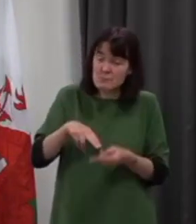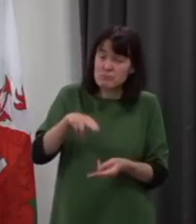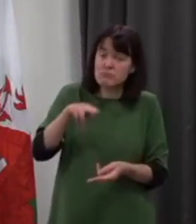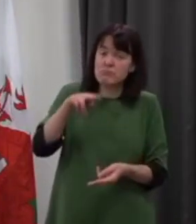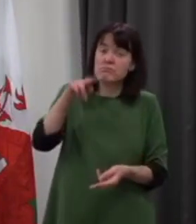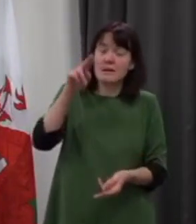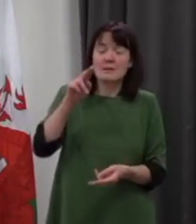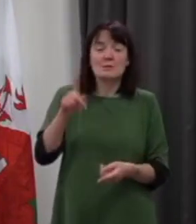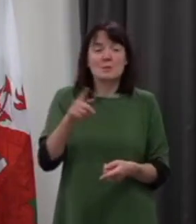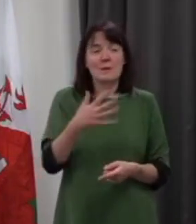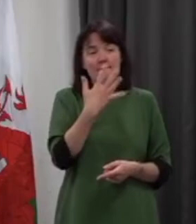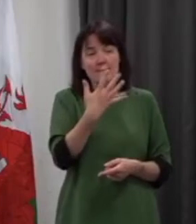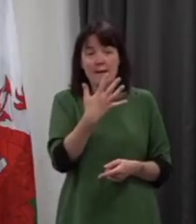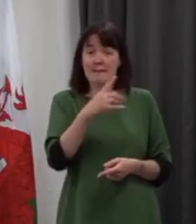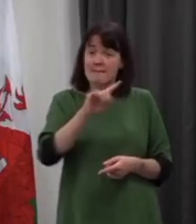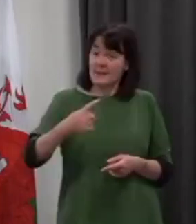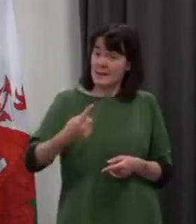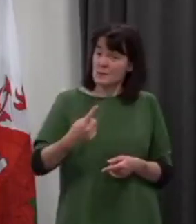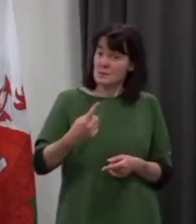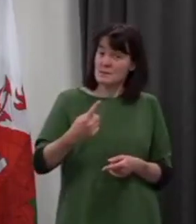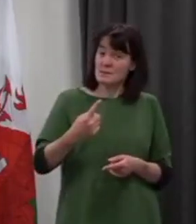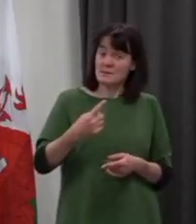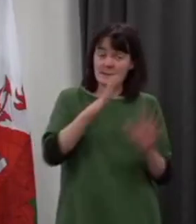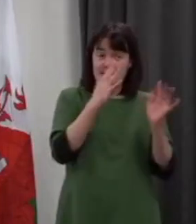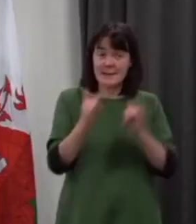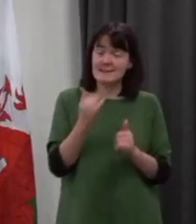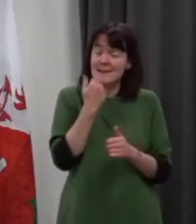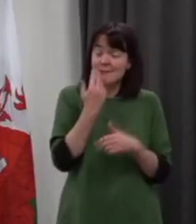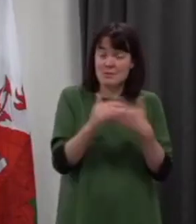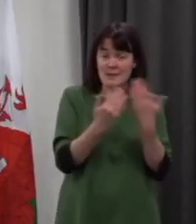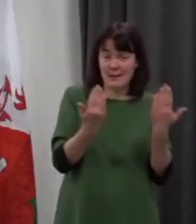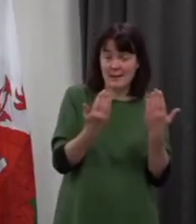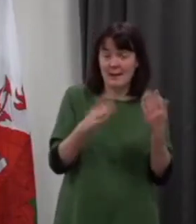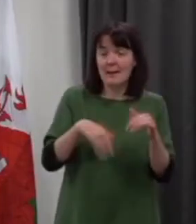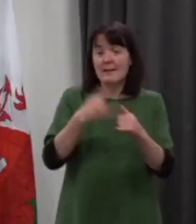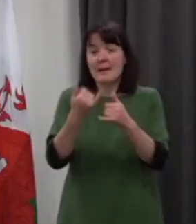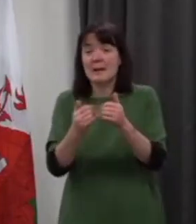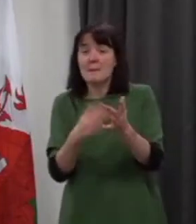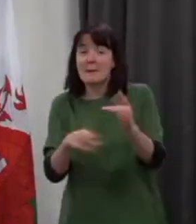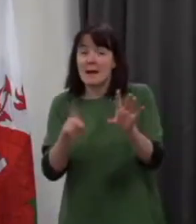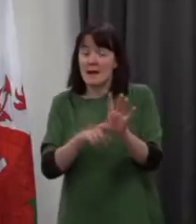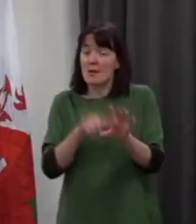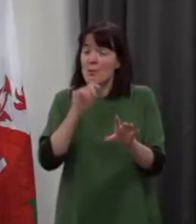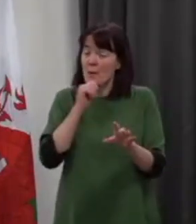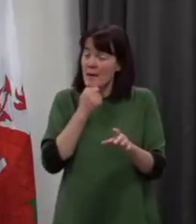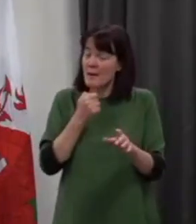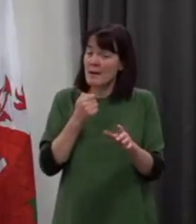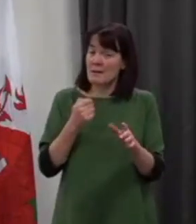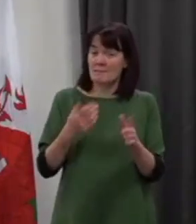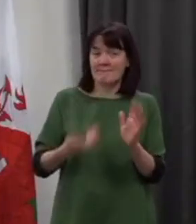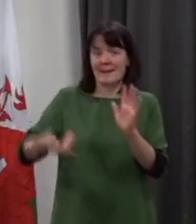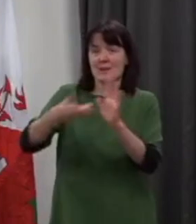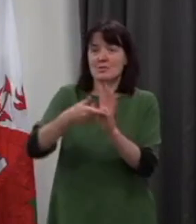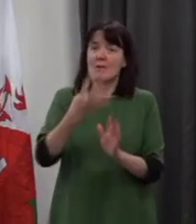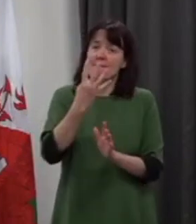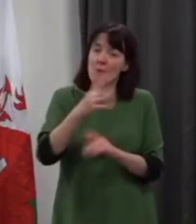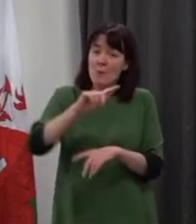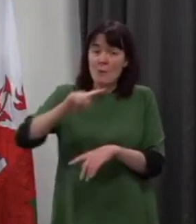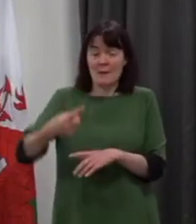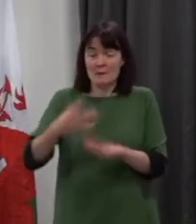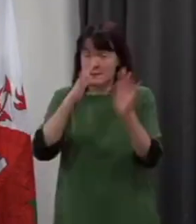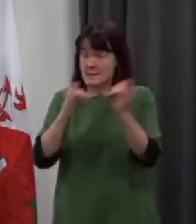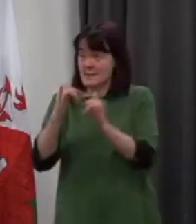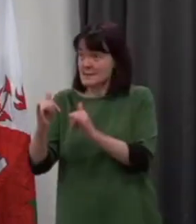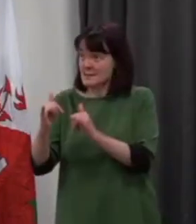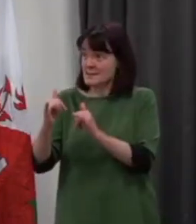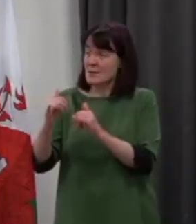day. And we also expect that by the end of May we'll have a further 4,000 tests because of the UK-wide arrangement we signed up to together with